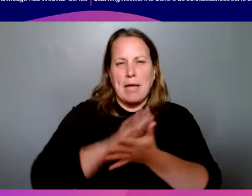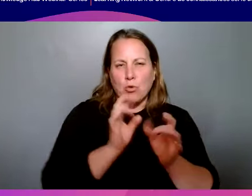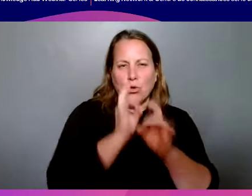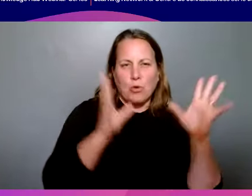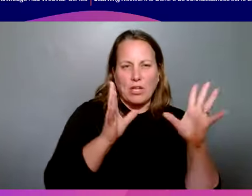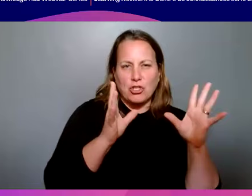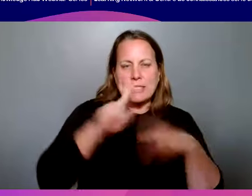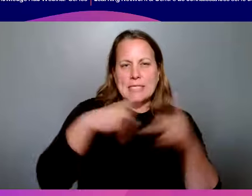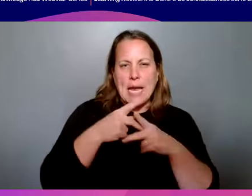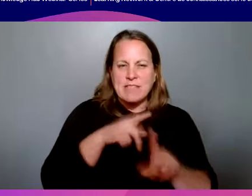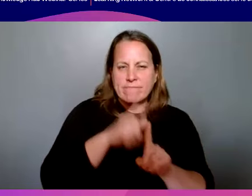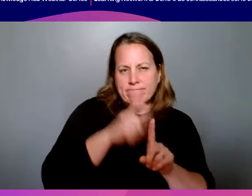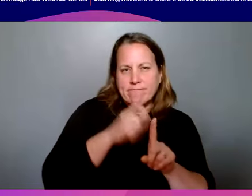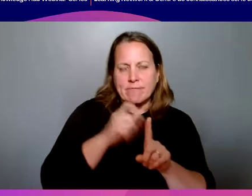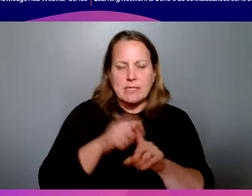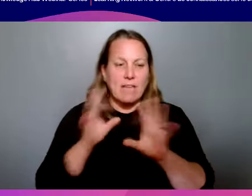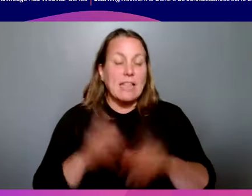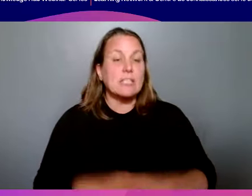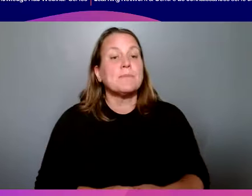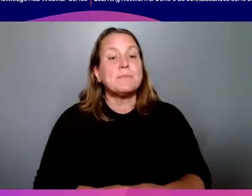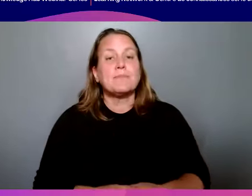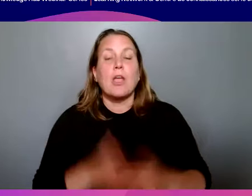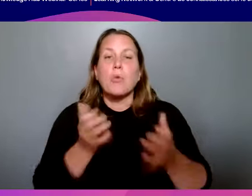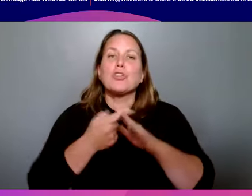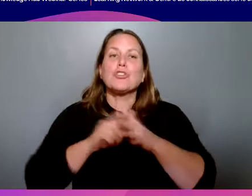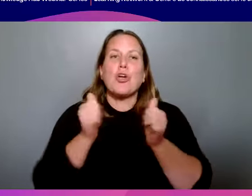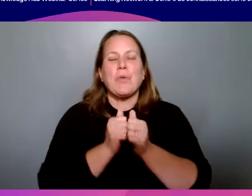I'd like to start with a land acknowledgement.